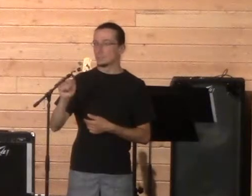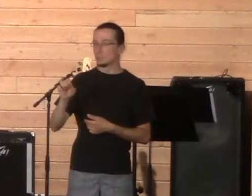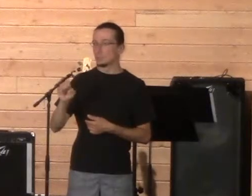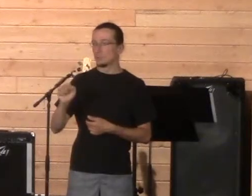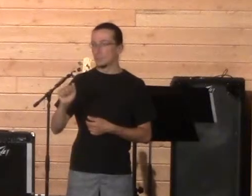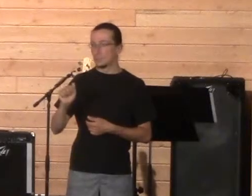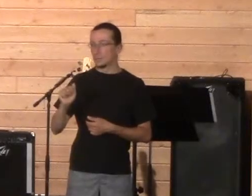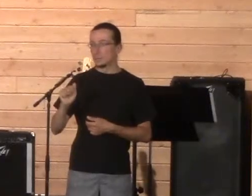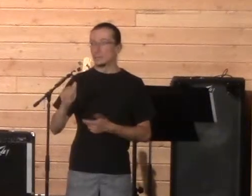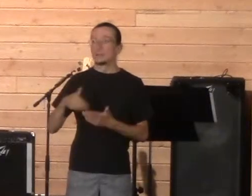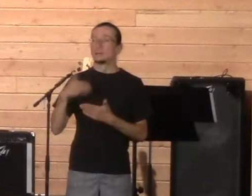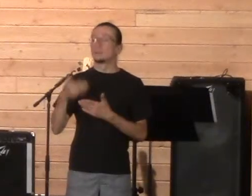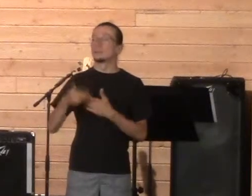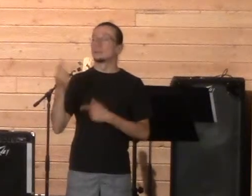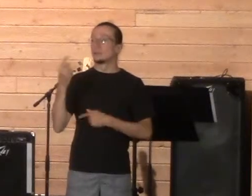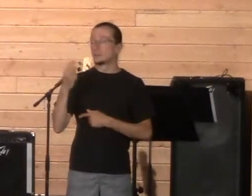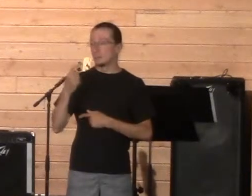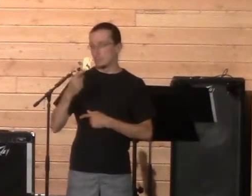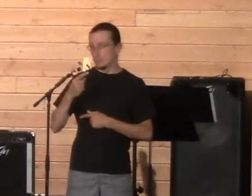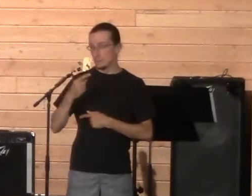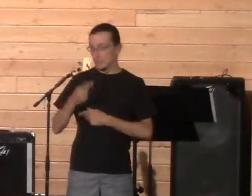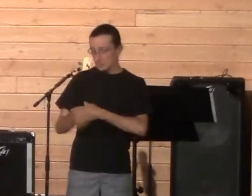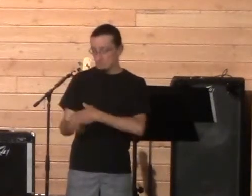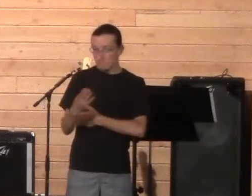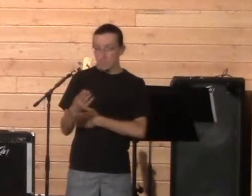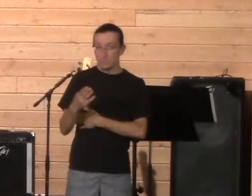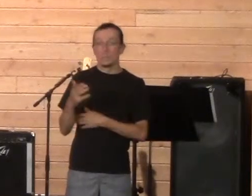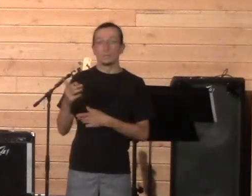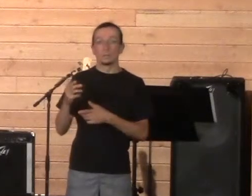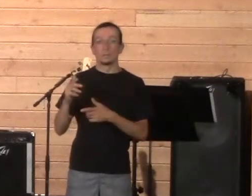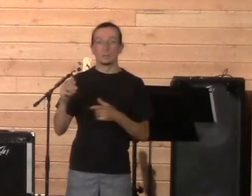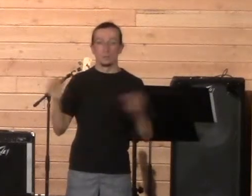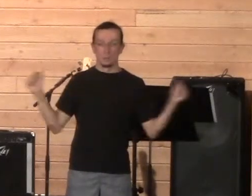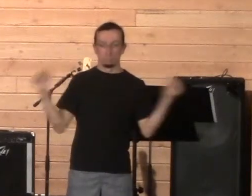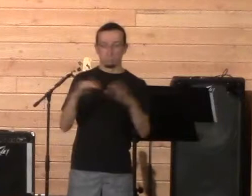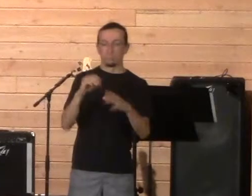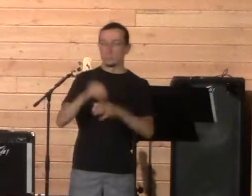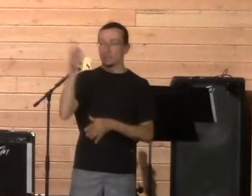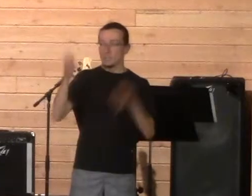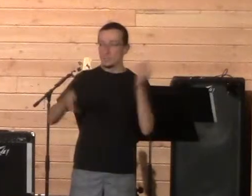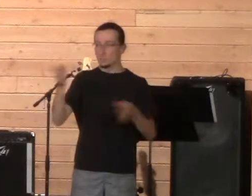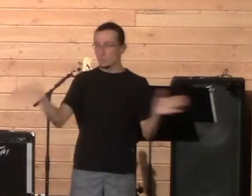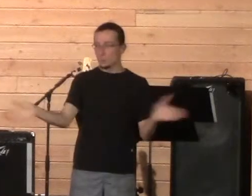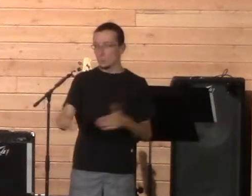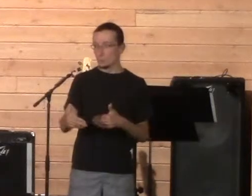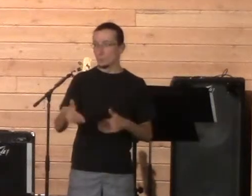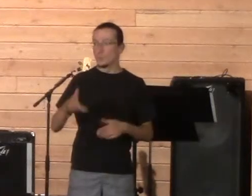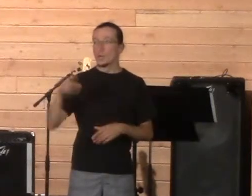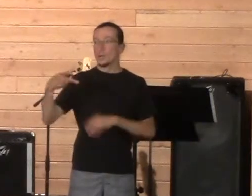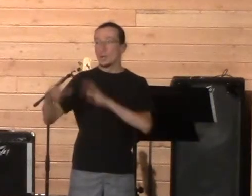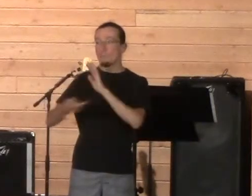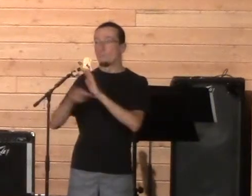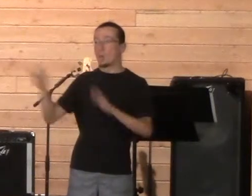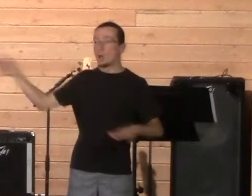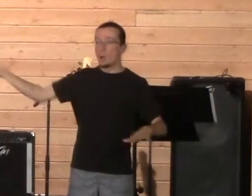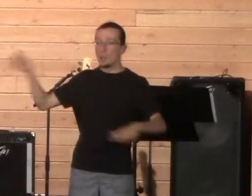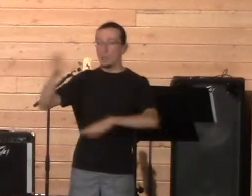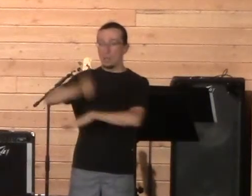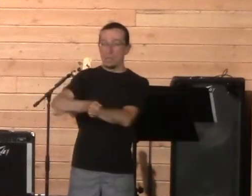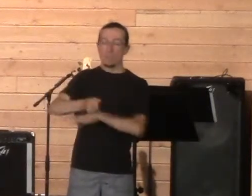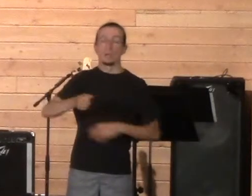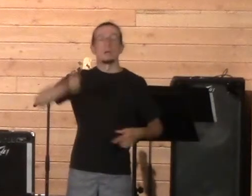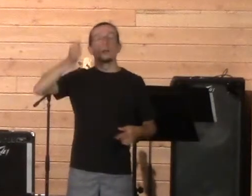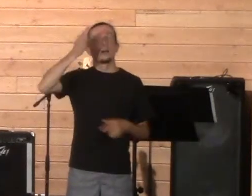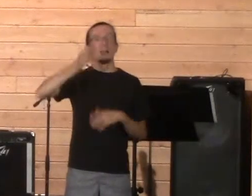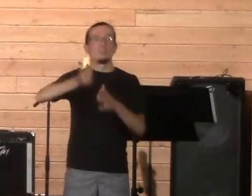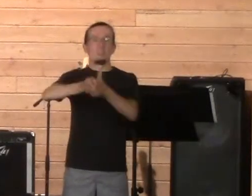the courtroom and had Paul brought in. So here's this big moment. The minute he walked in, okay, they didn't even just wait. The minute